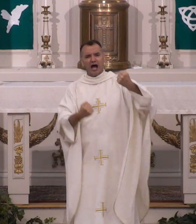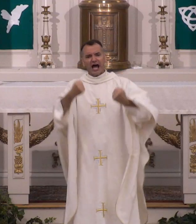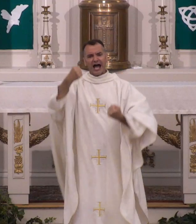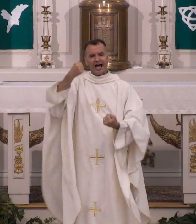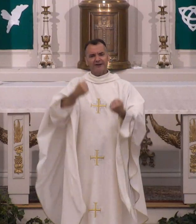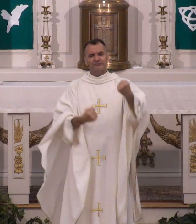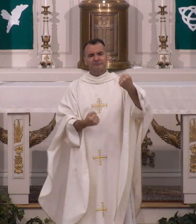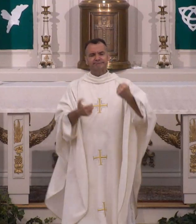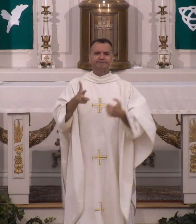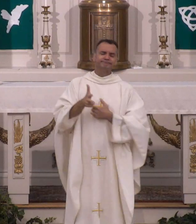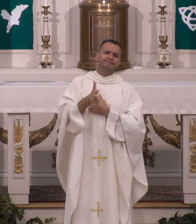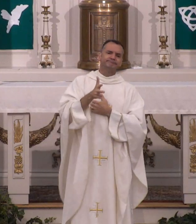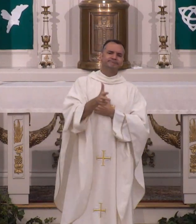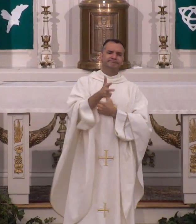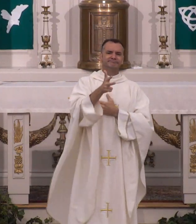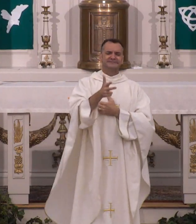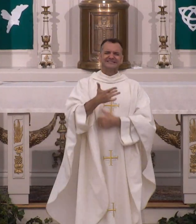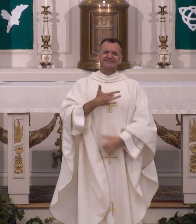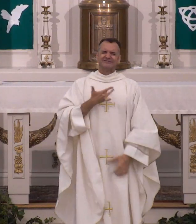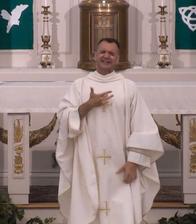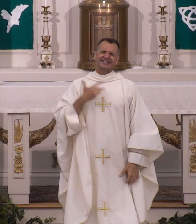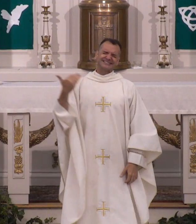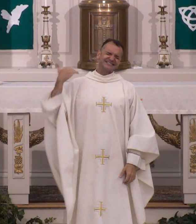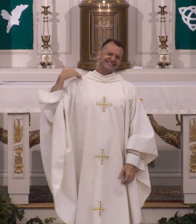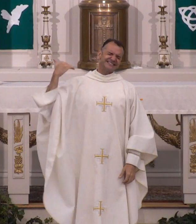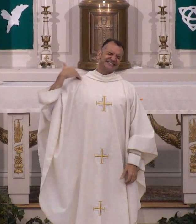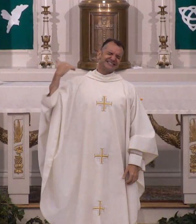I remember back when I was in seminary,